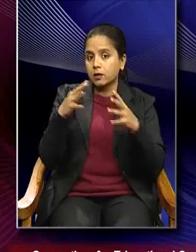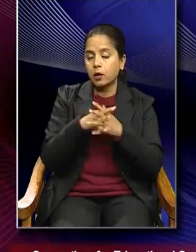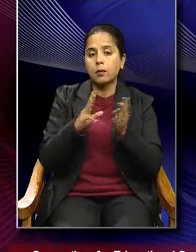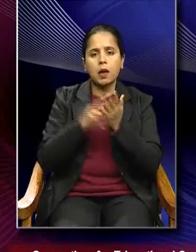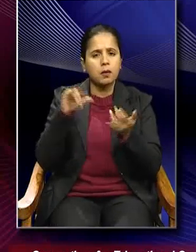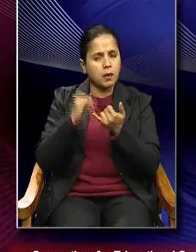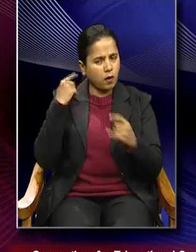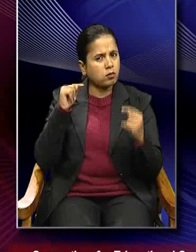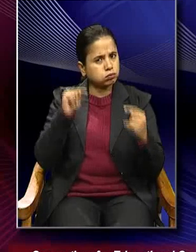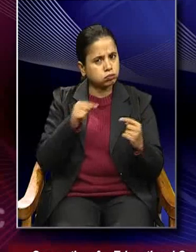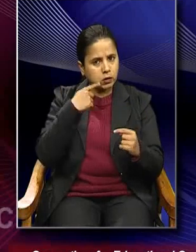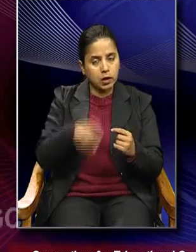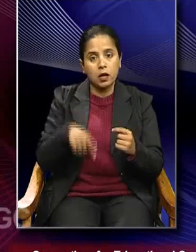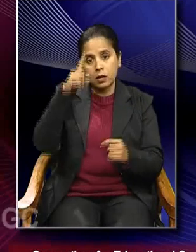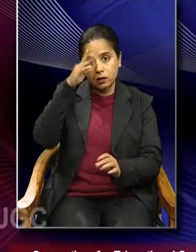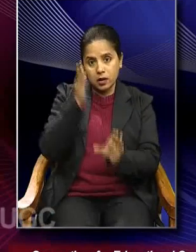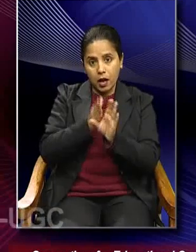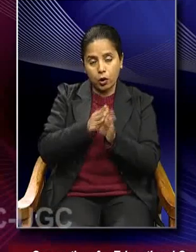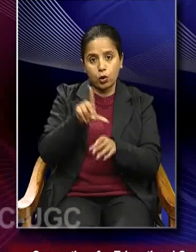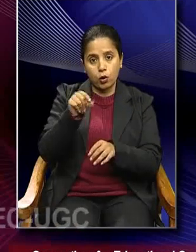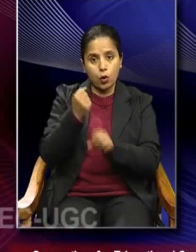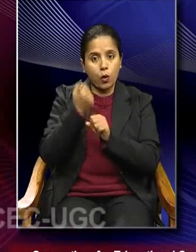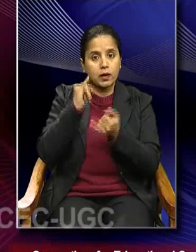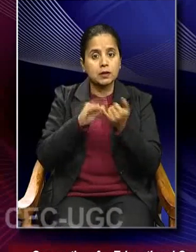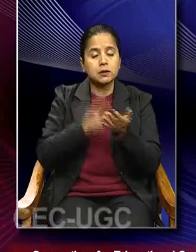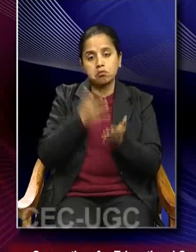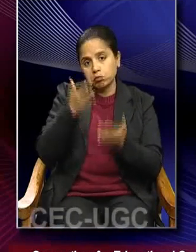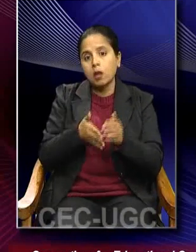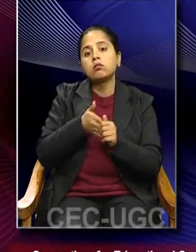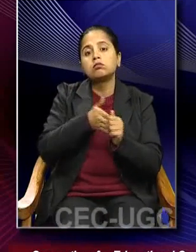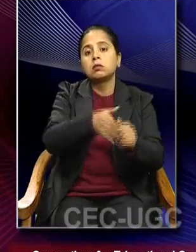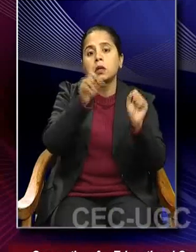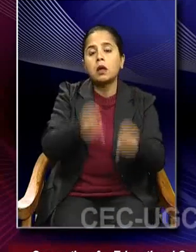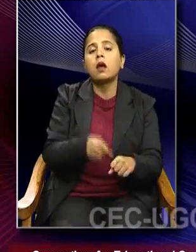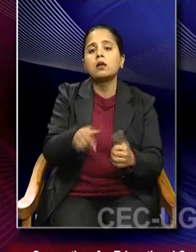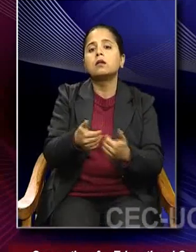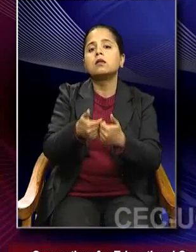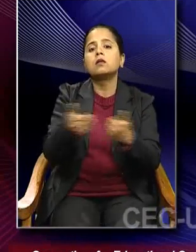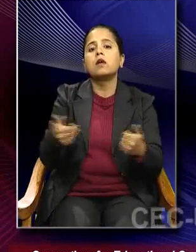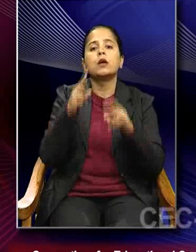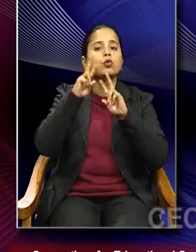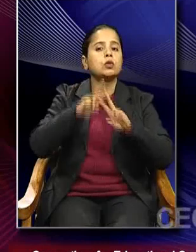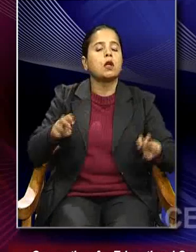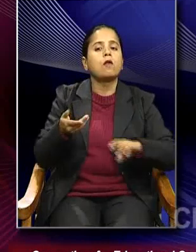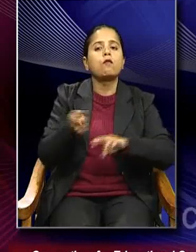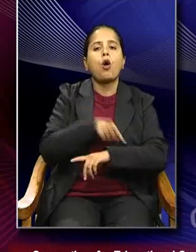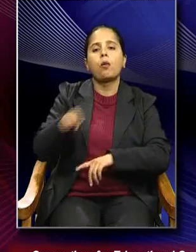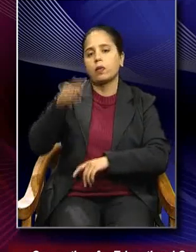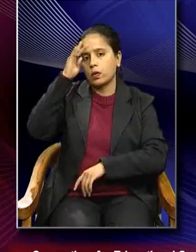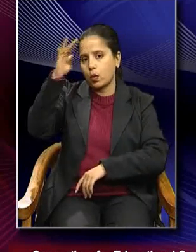argued that psychologism may lead to the separation of research from